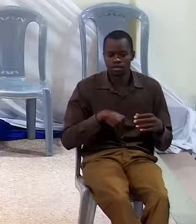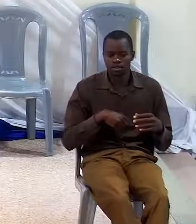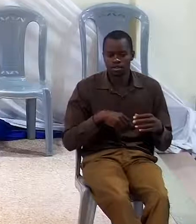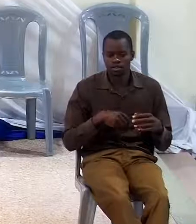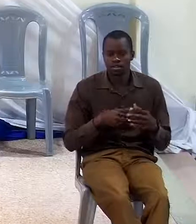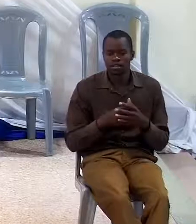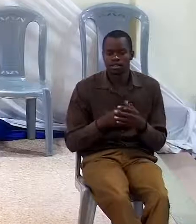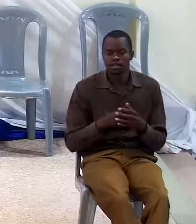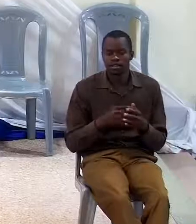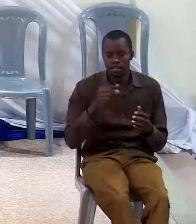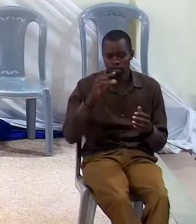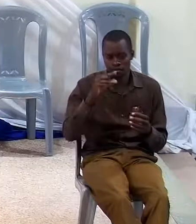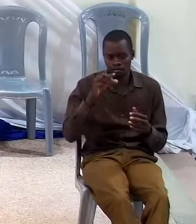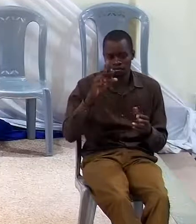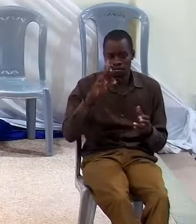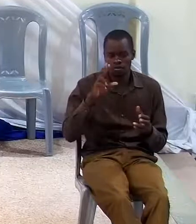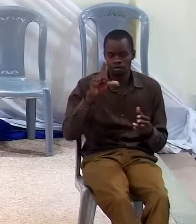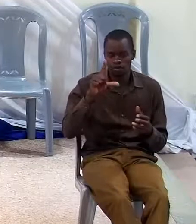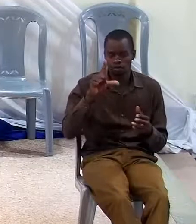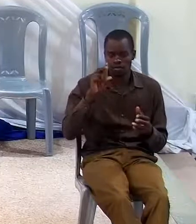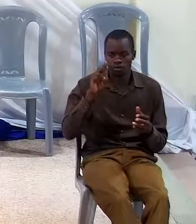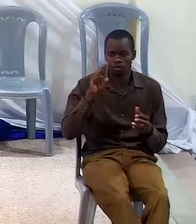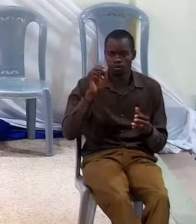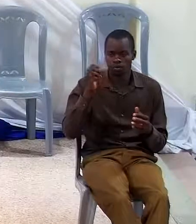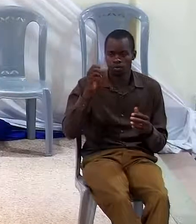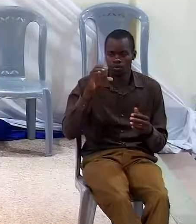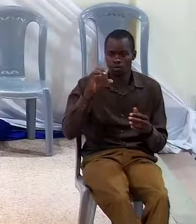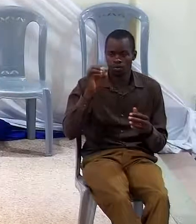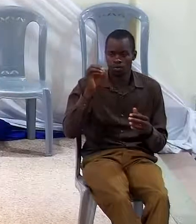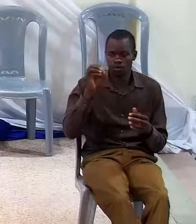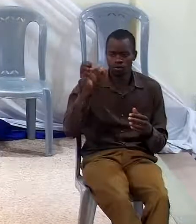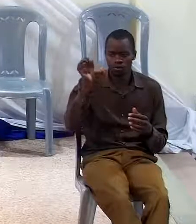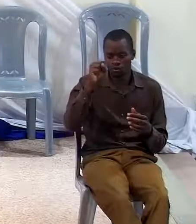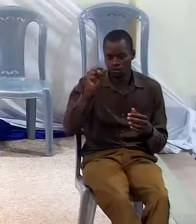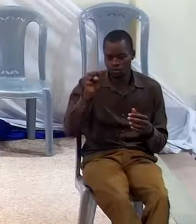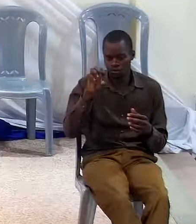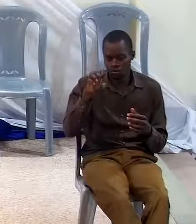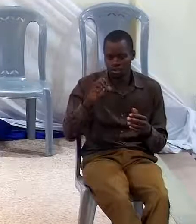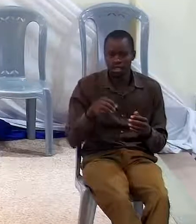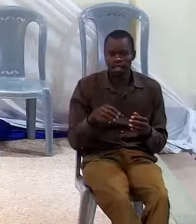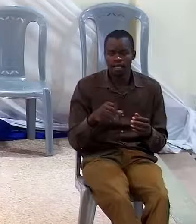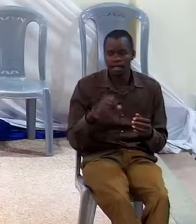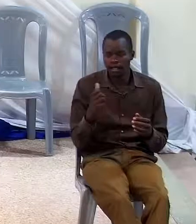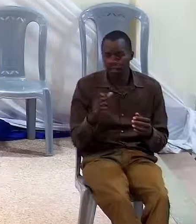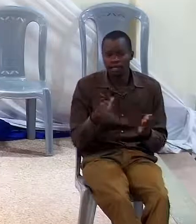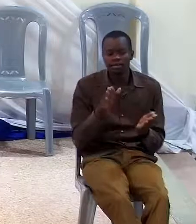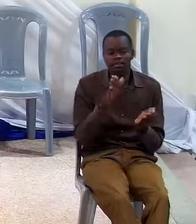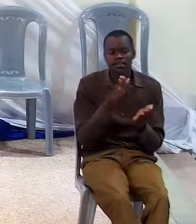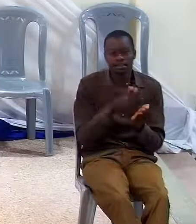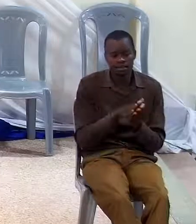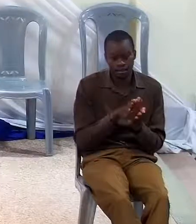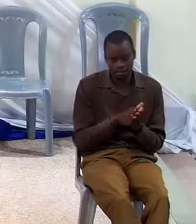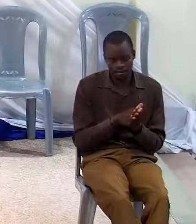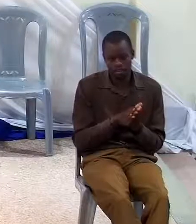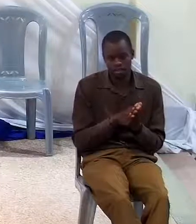into storage, and it is stored in the form of fat.